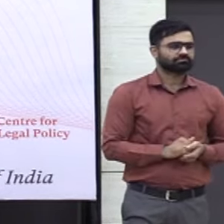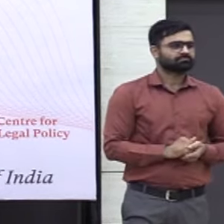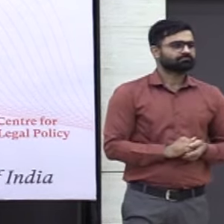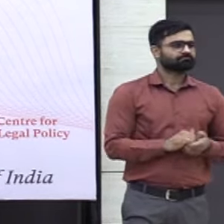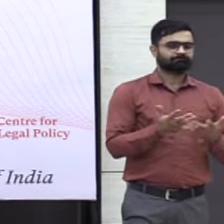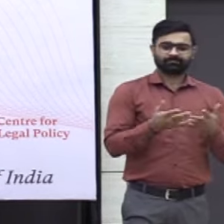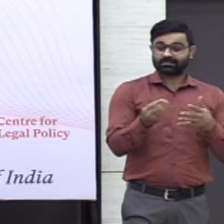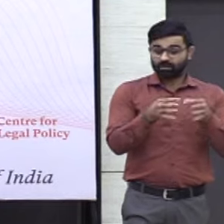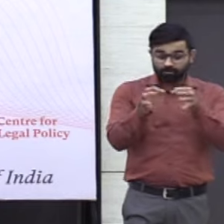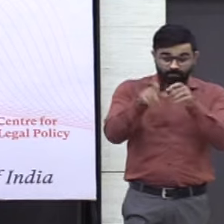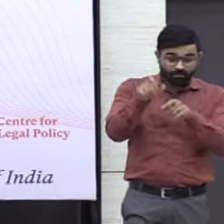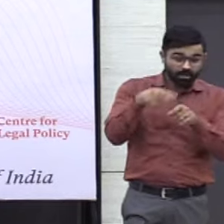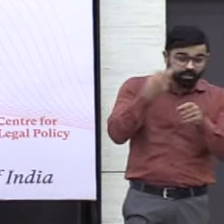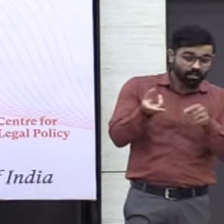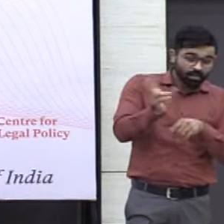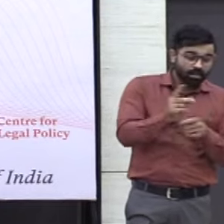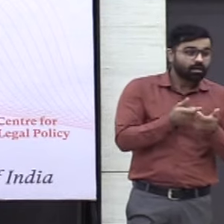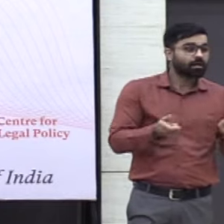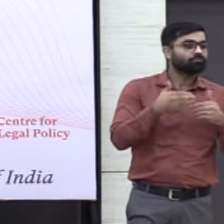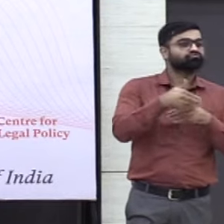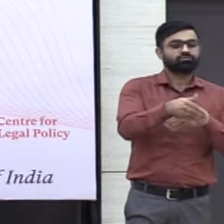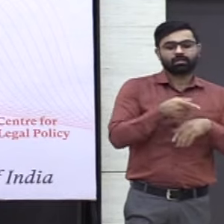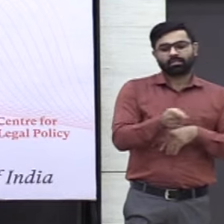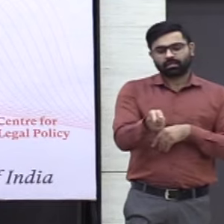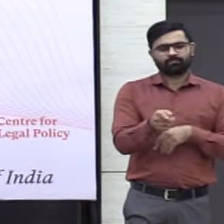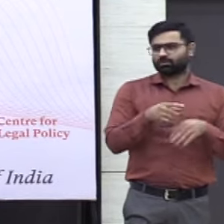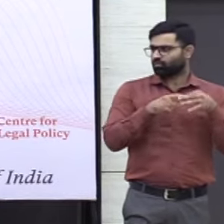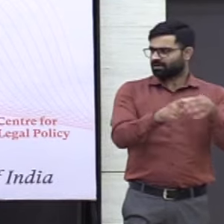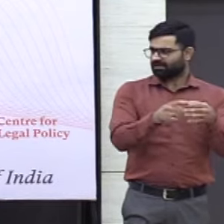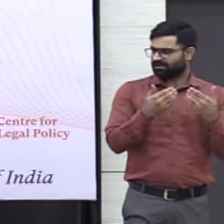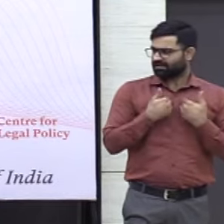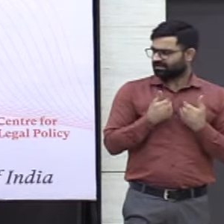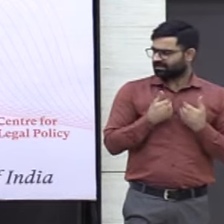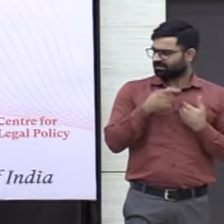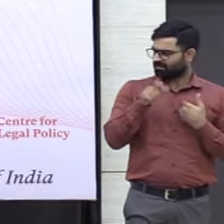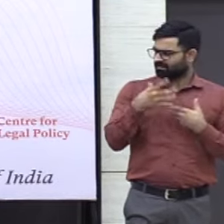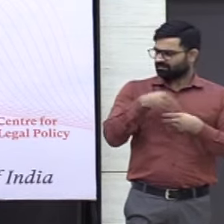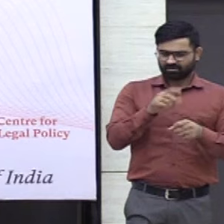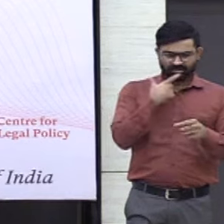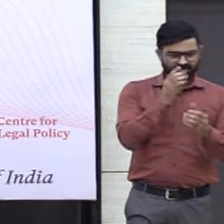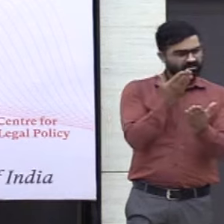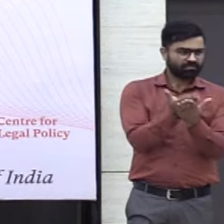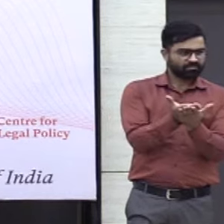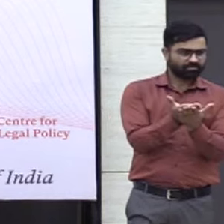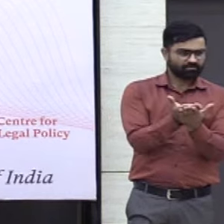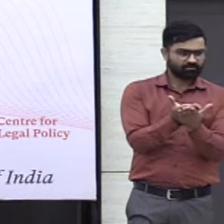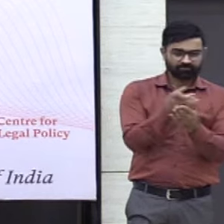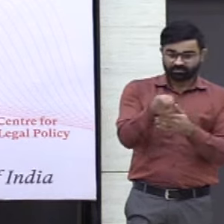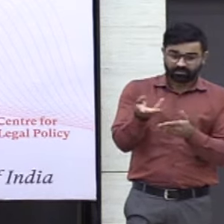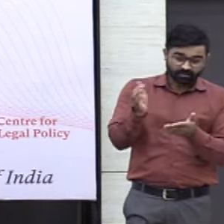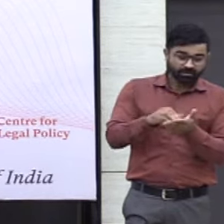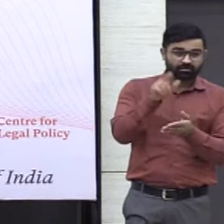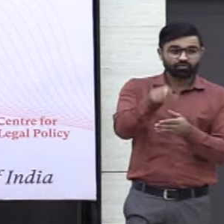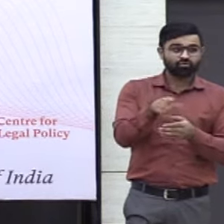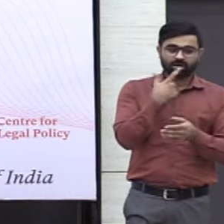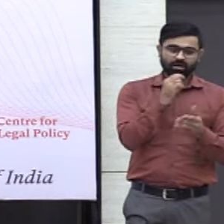to prevent such person from recommitting any further offense. I just want to ask, if somebody files a complaint, and that's against, if